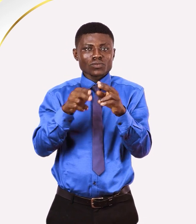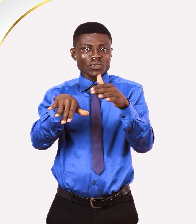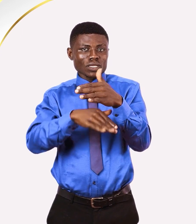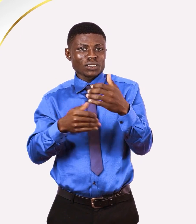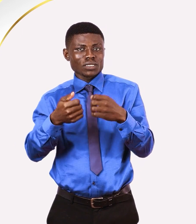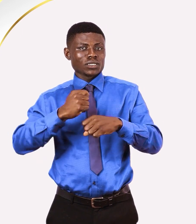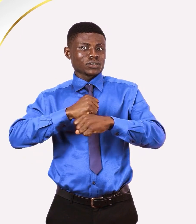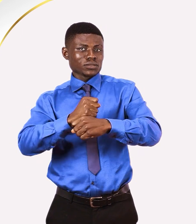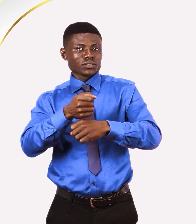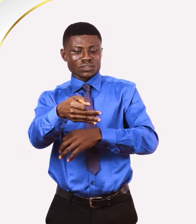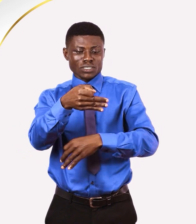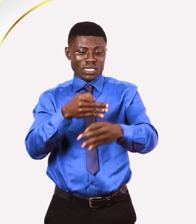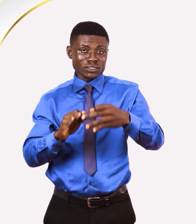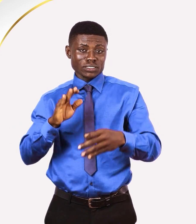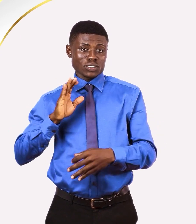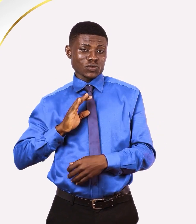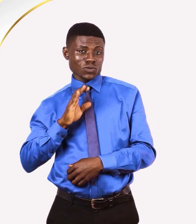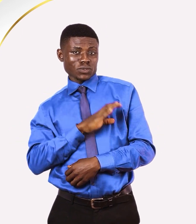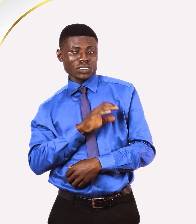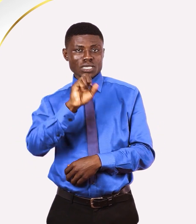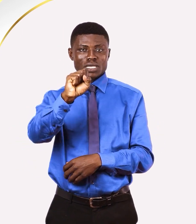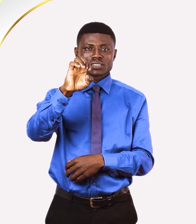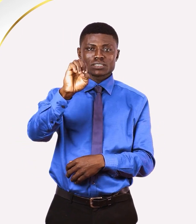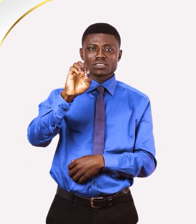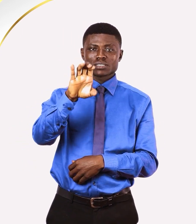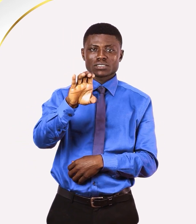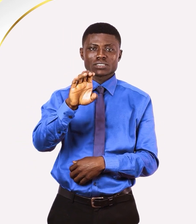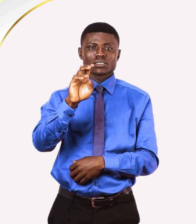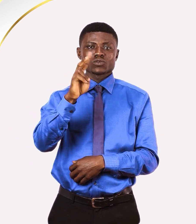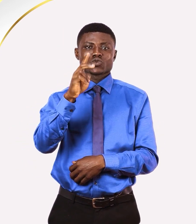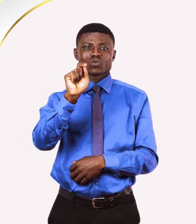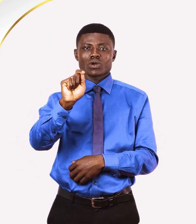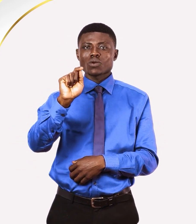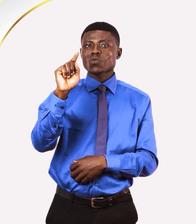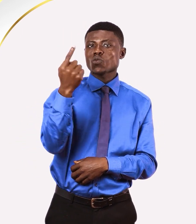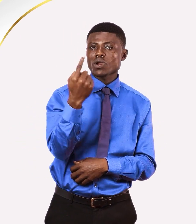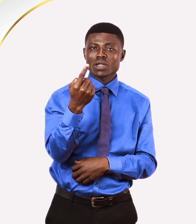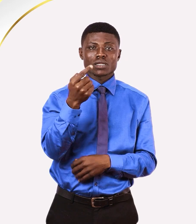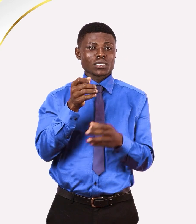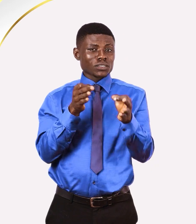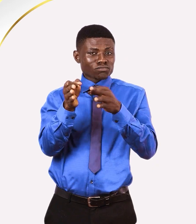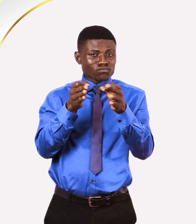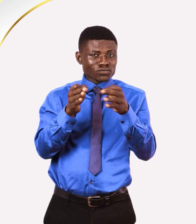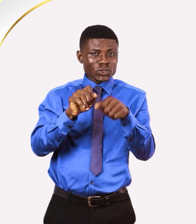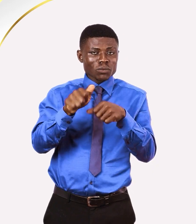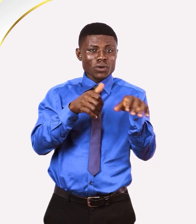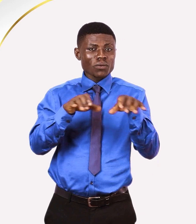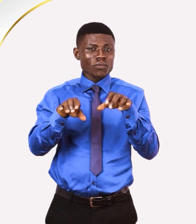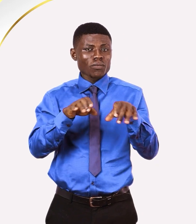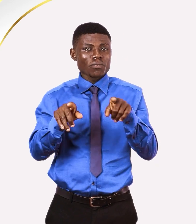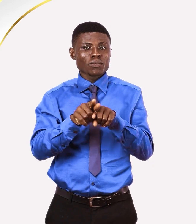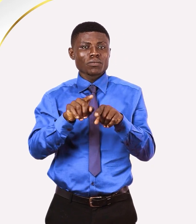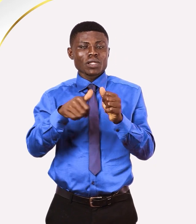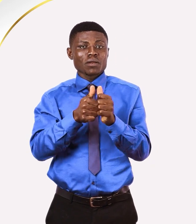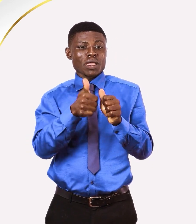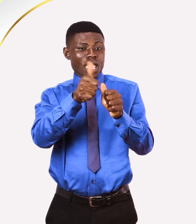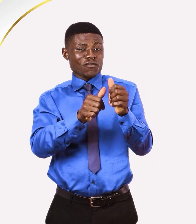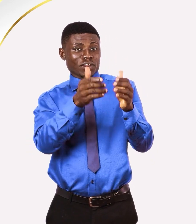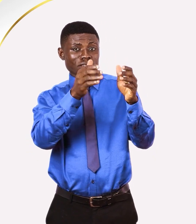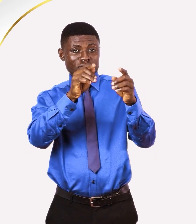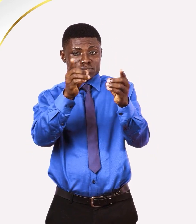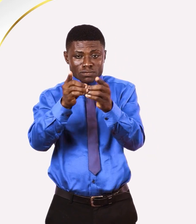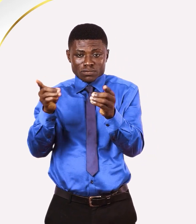the Securities and Exchange Commission, SEC. 2.1. Description of activities of